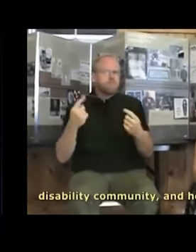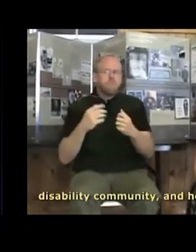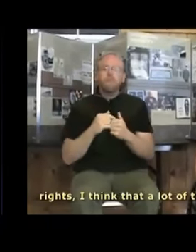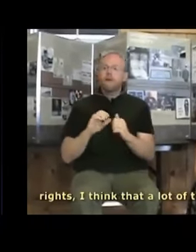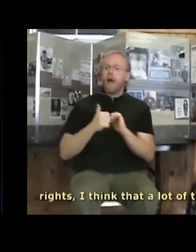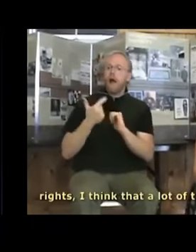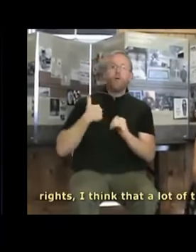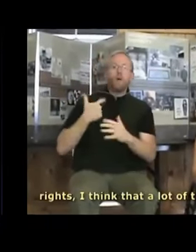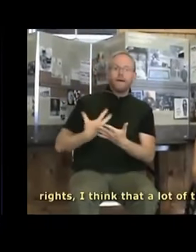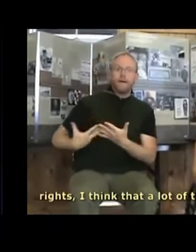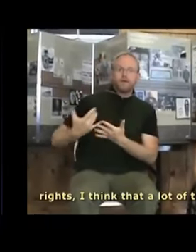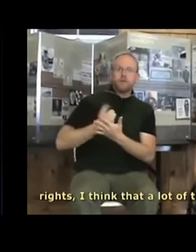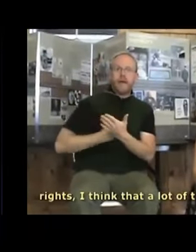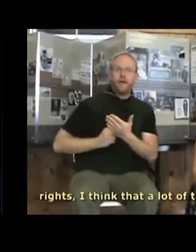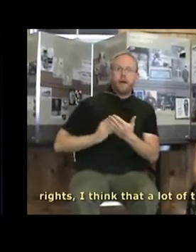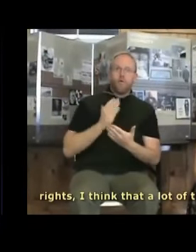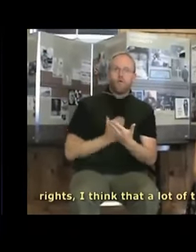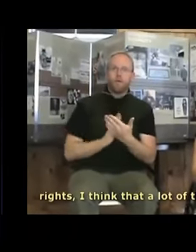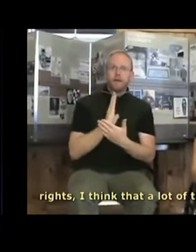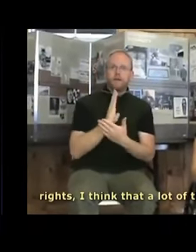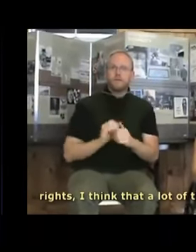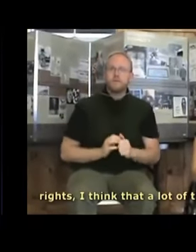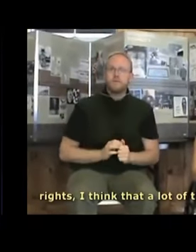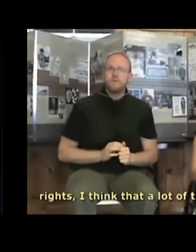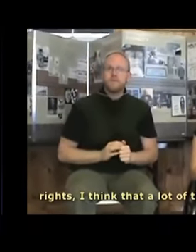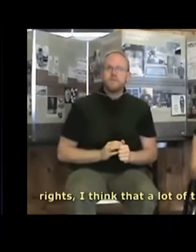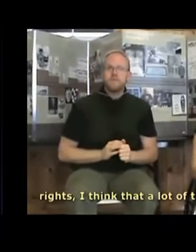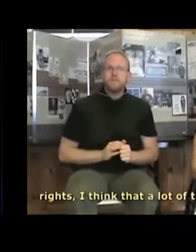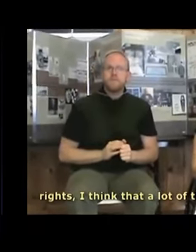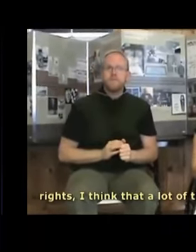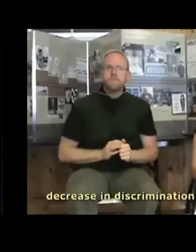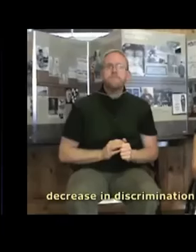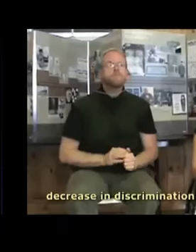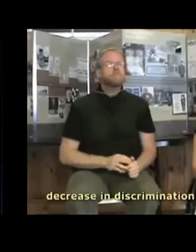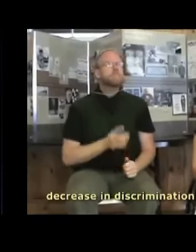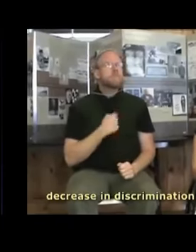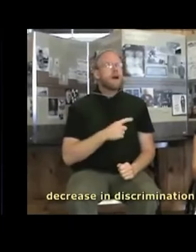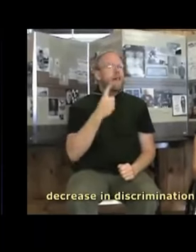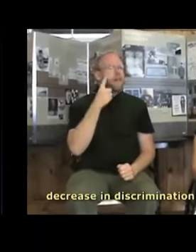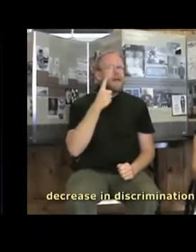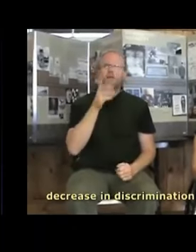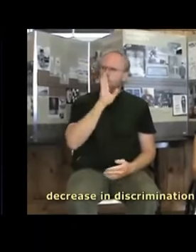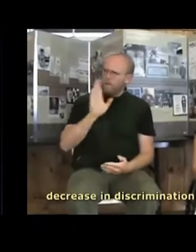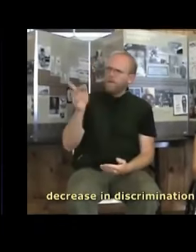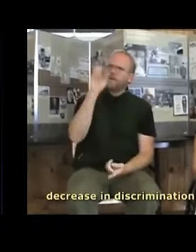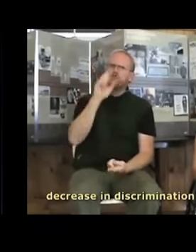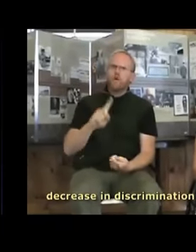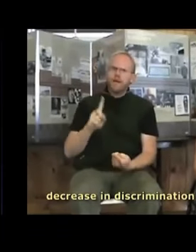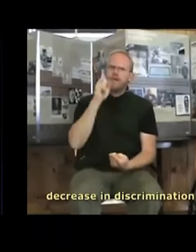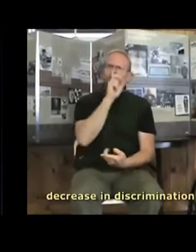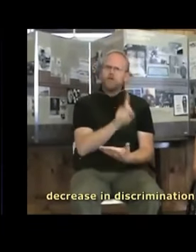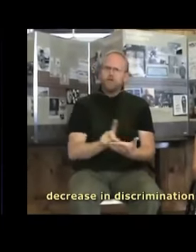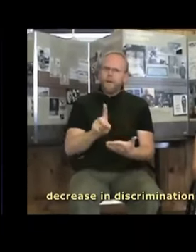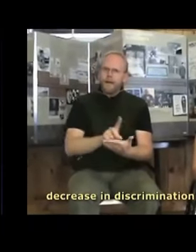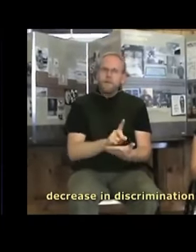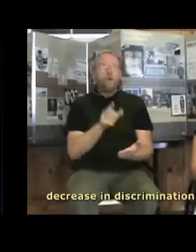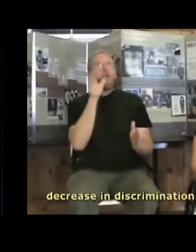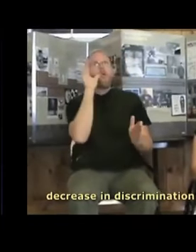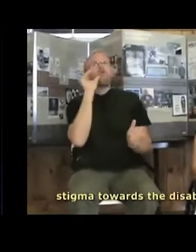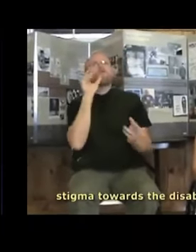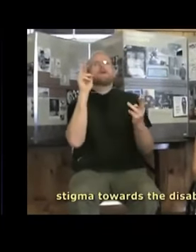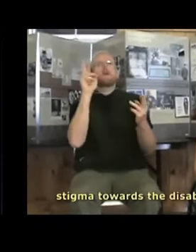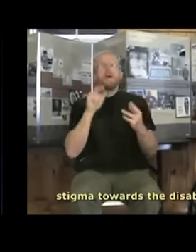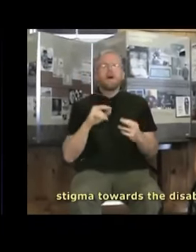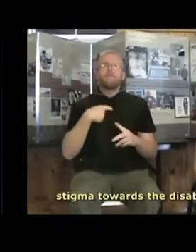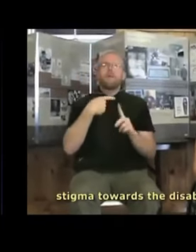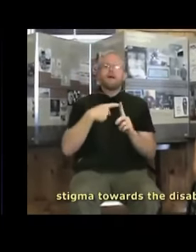we received our rights, I think that a lot of there will be a decrease in discrimination, hopefully, and